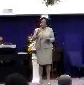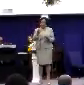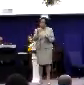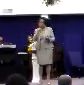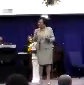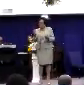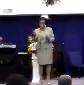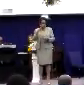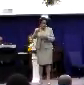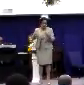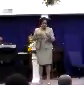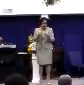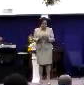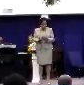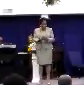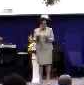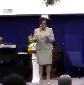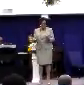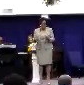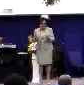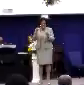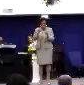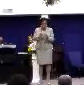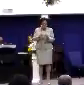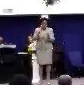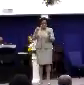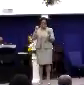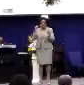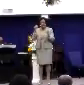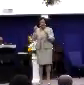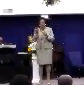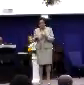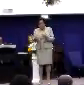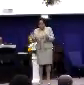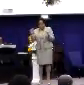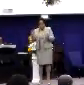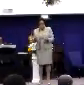do. Mm-hmm. And you're going to see that there's more things you can do than it is what you can't do.